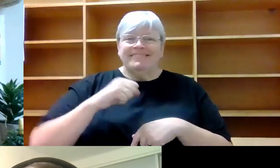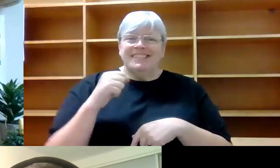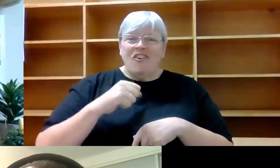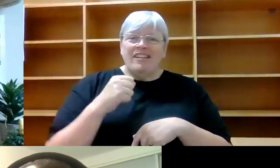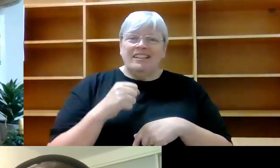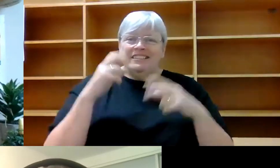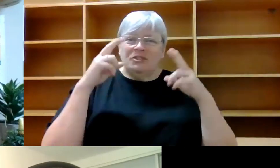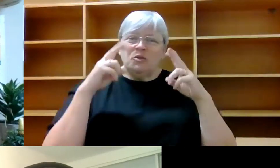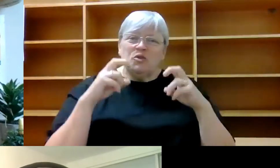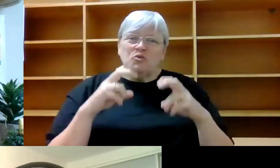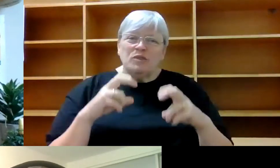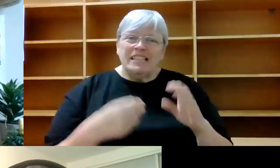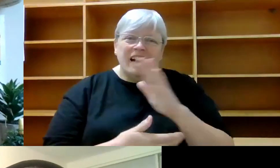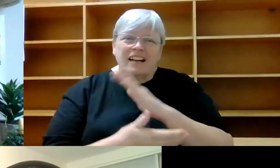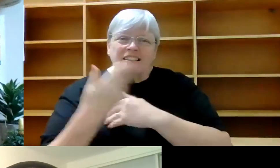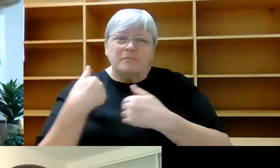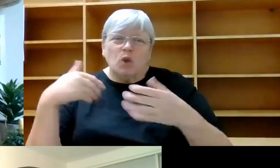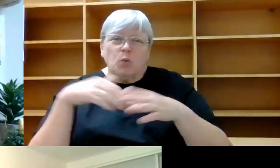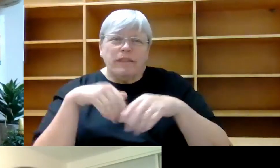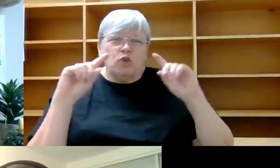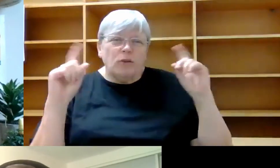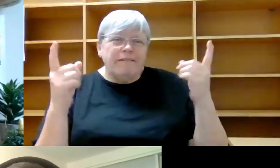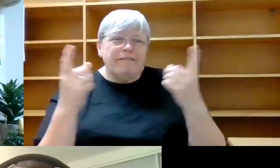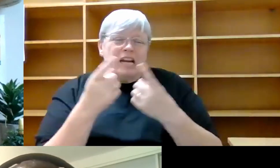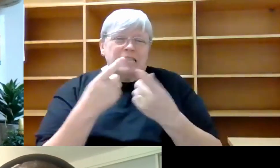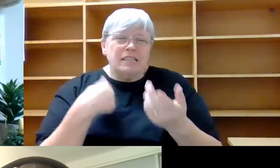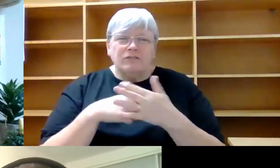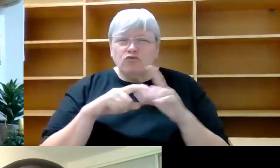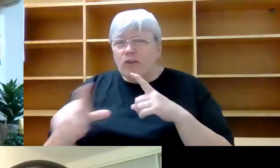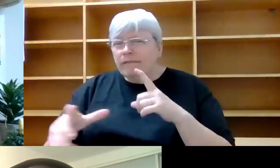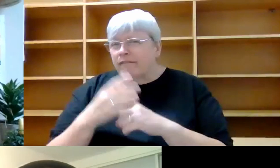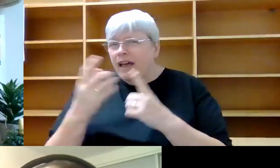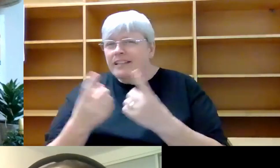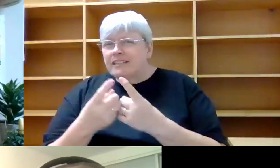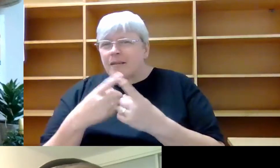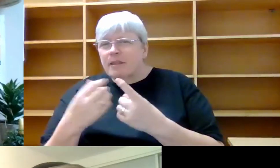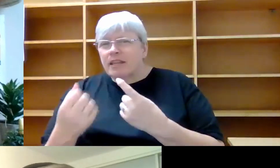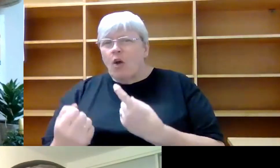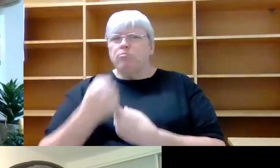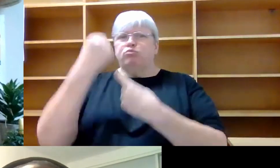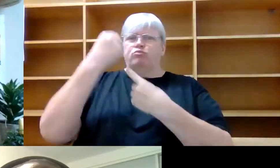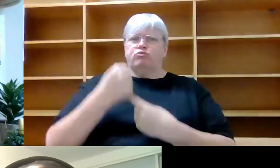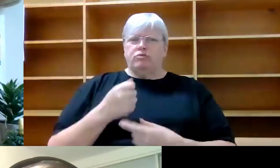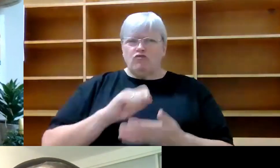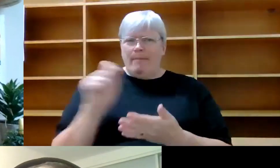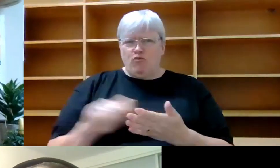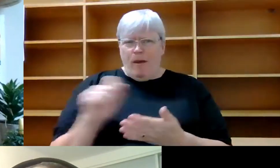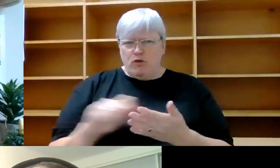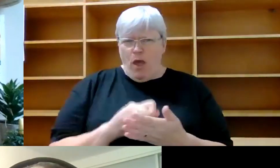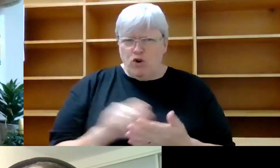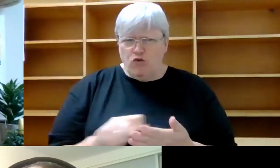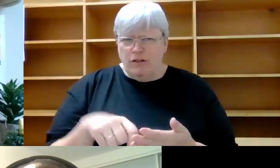archives in your universities, and there's something that leaps out at me and says, "Write me, write me, write me." Yes, definitely, I